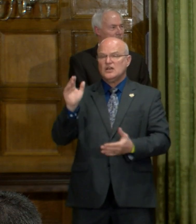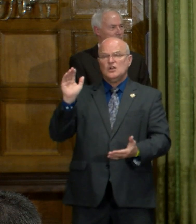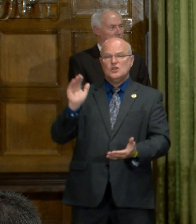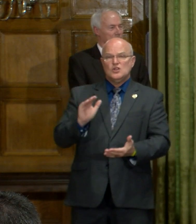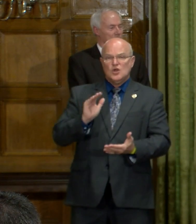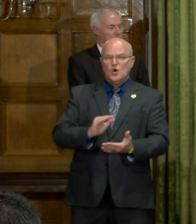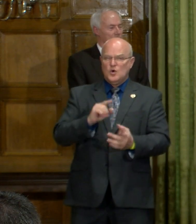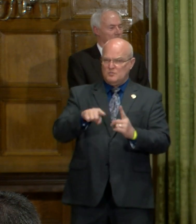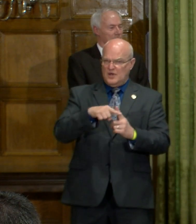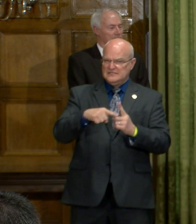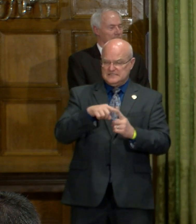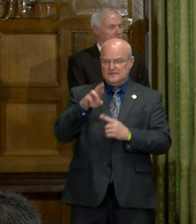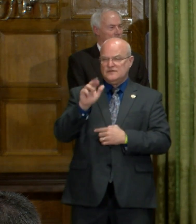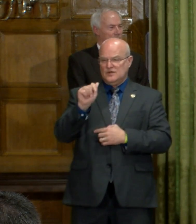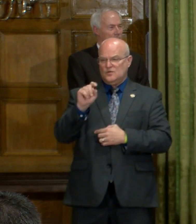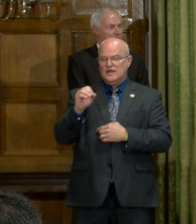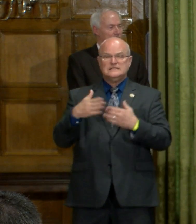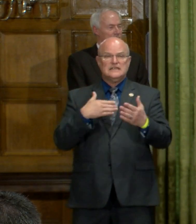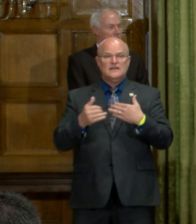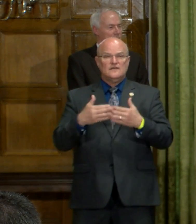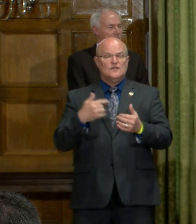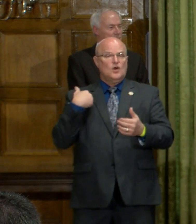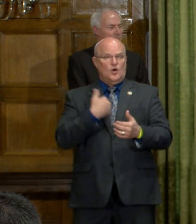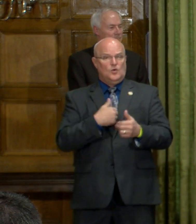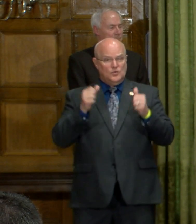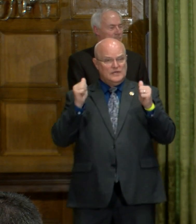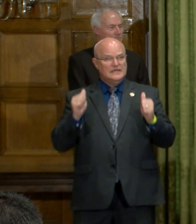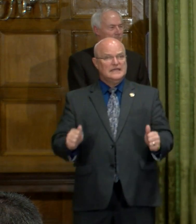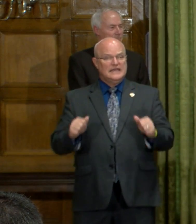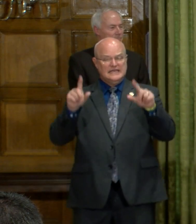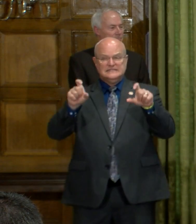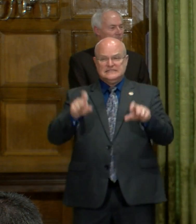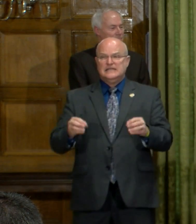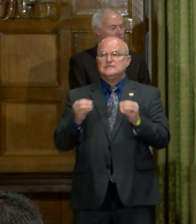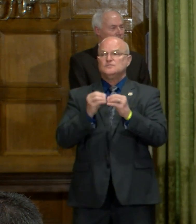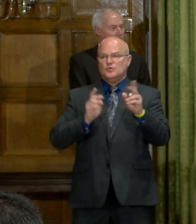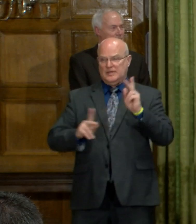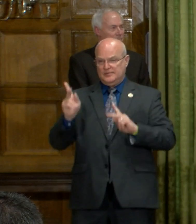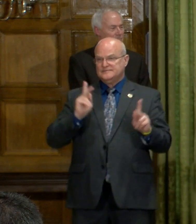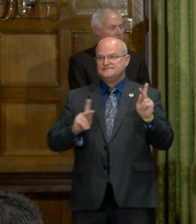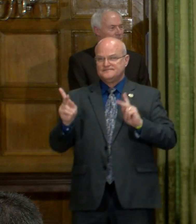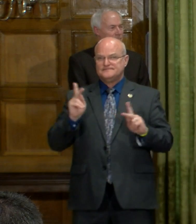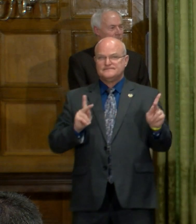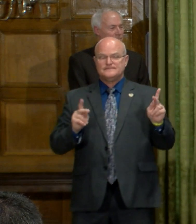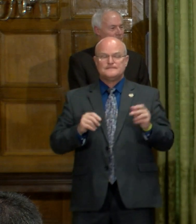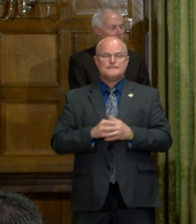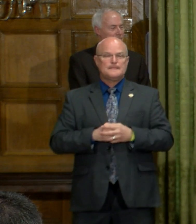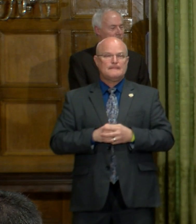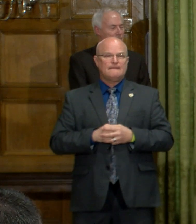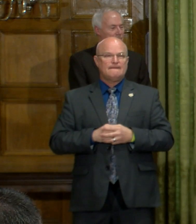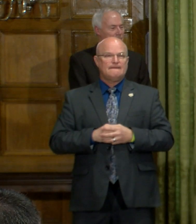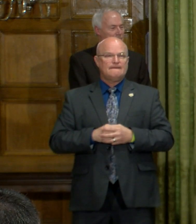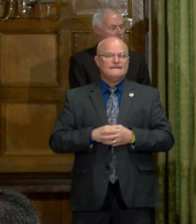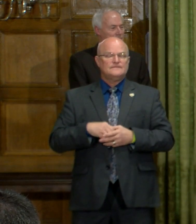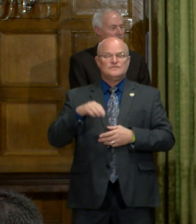lower positivity rates, even though we're able to test more people. Of